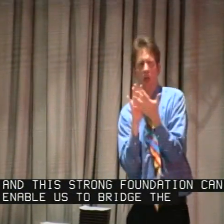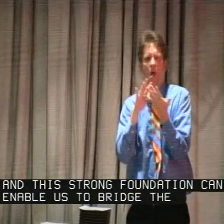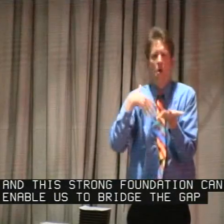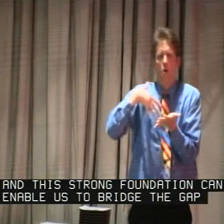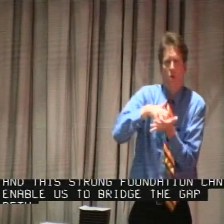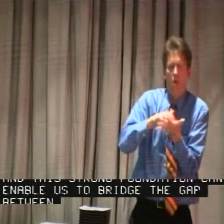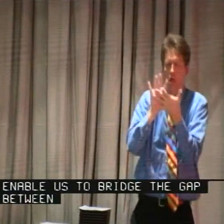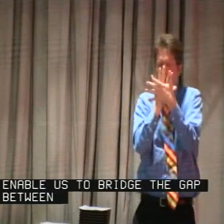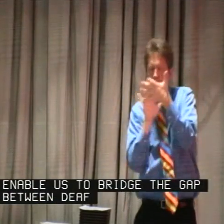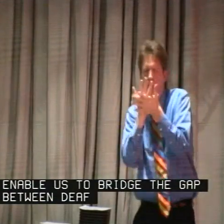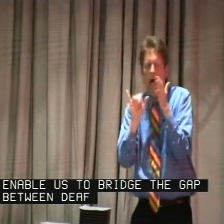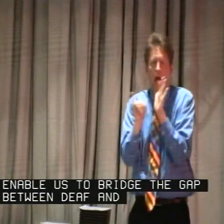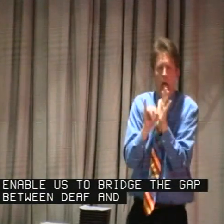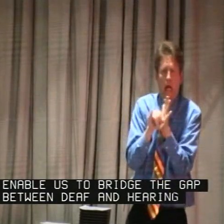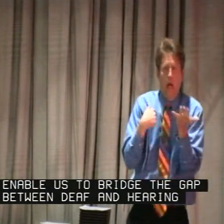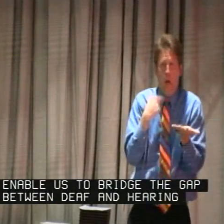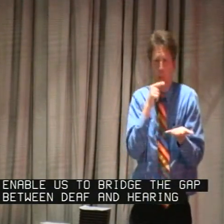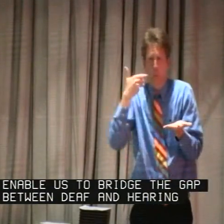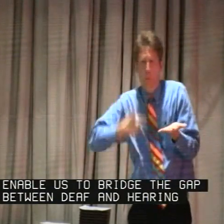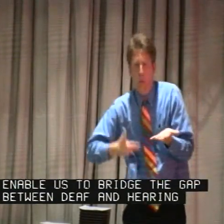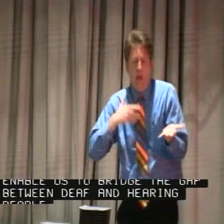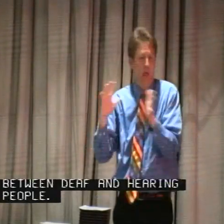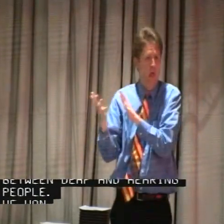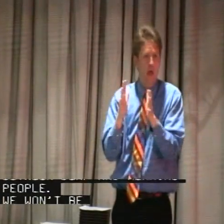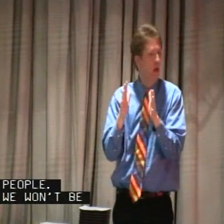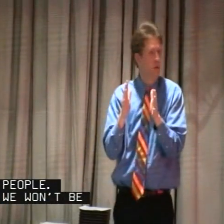people. We won't be weak. We won't falter